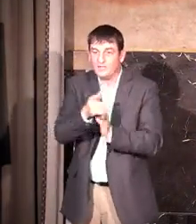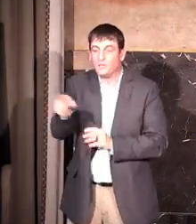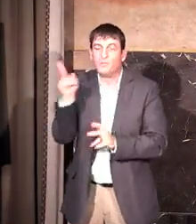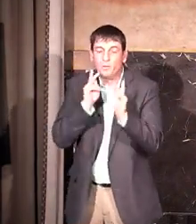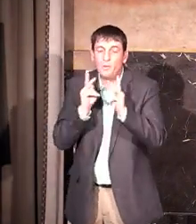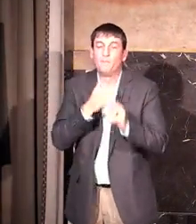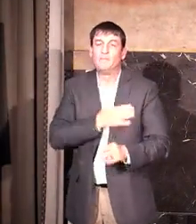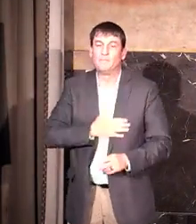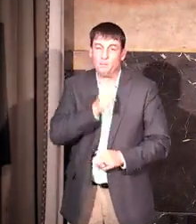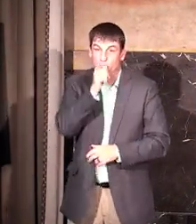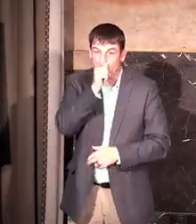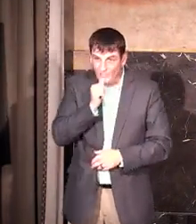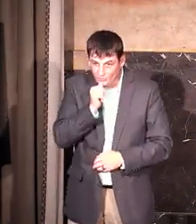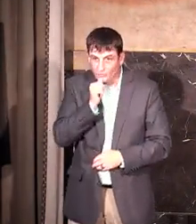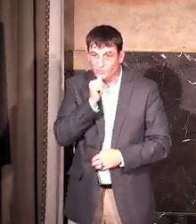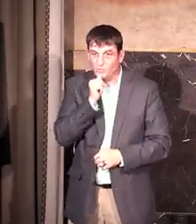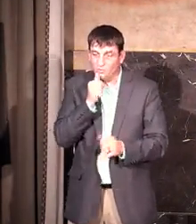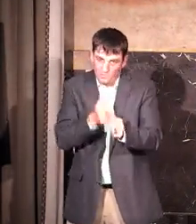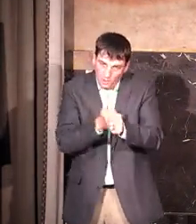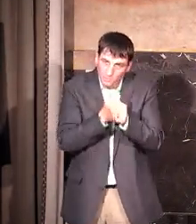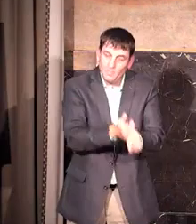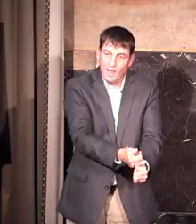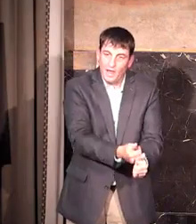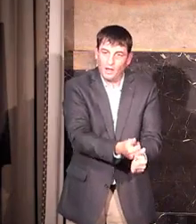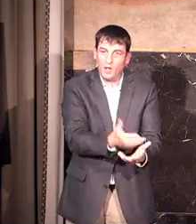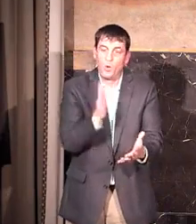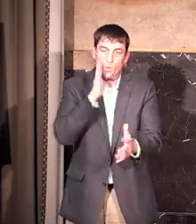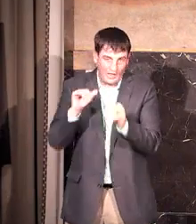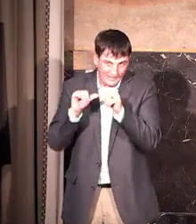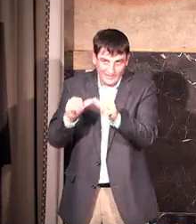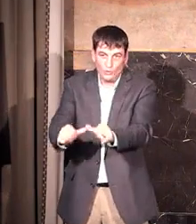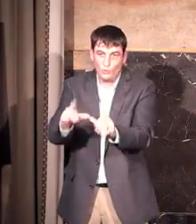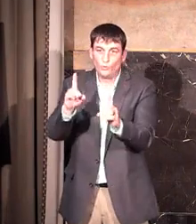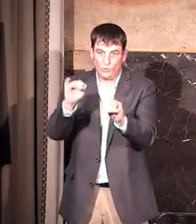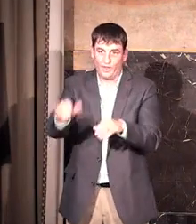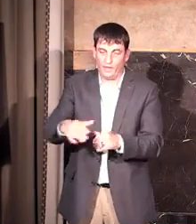patient and to comply, and we're going to continue to do that.